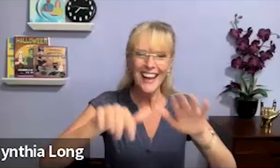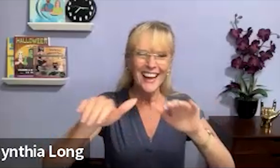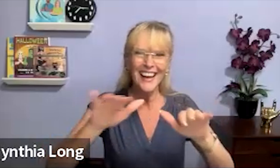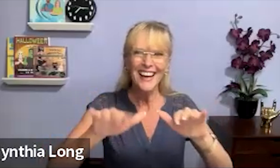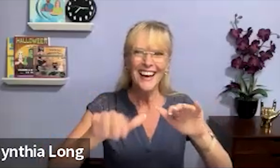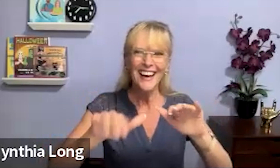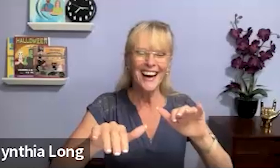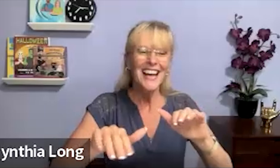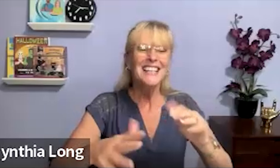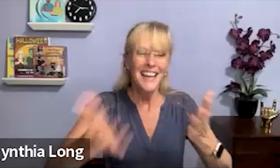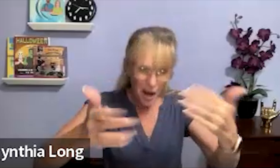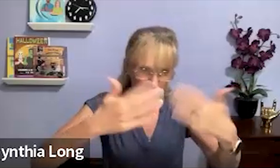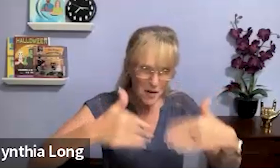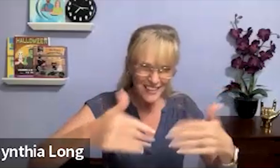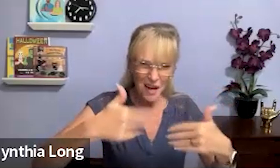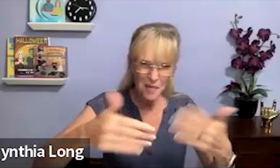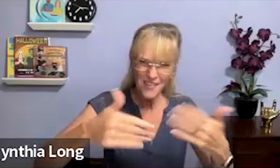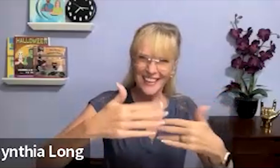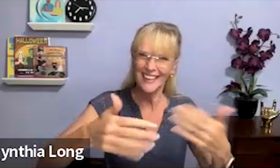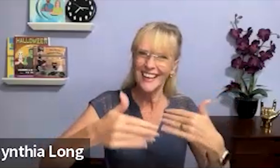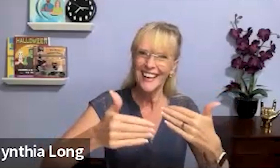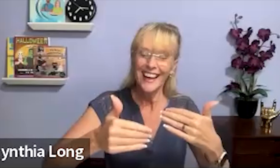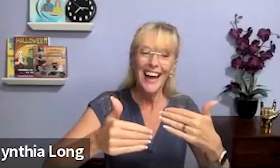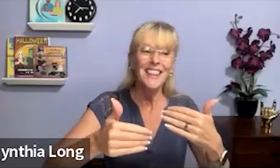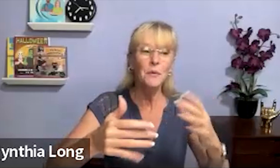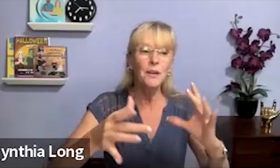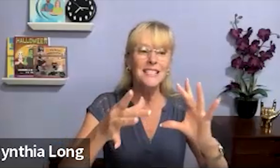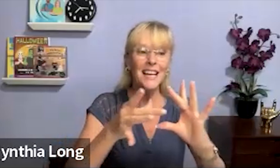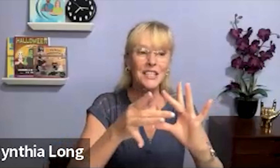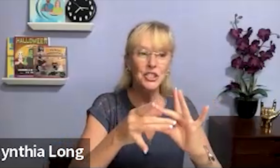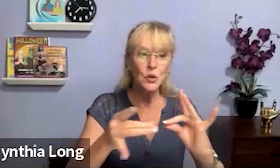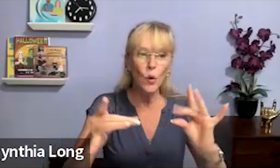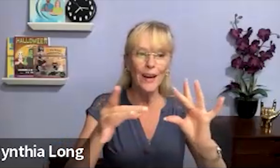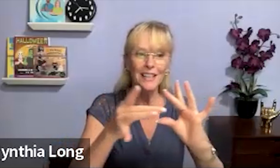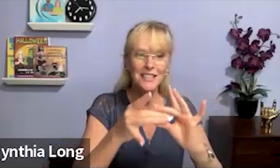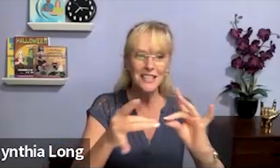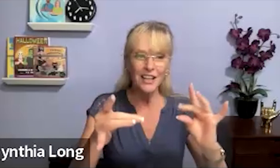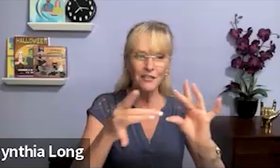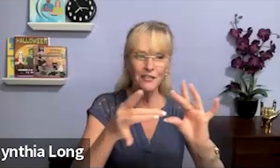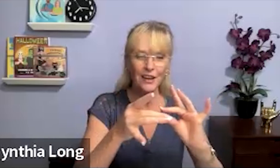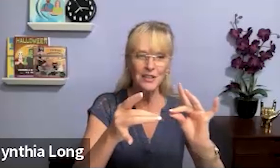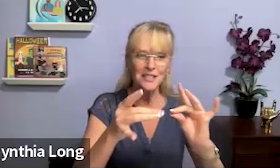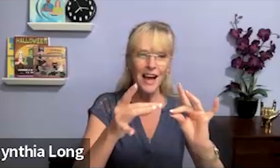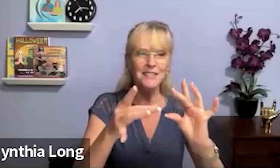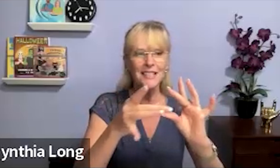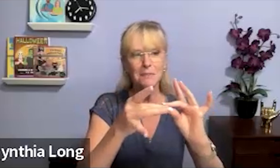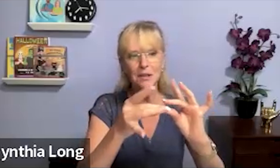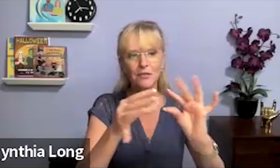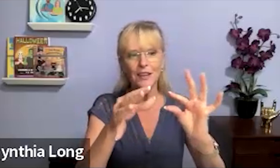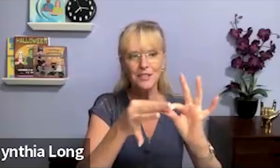hey. Say, come on. And then we're going to say story. Just take your fingers. I've seen it middle fingers